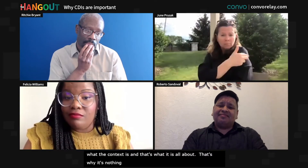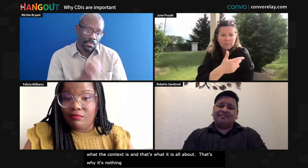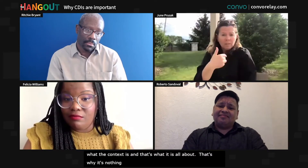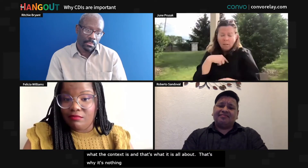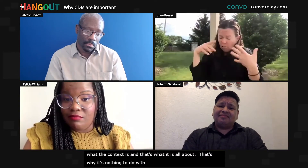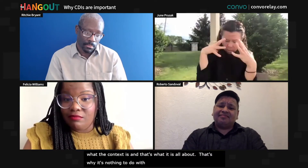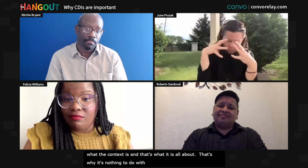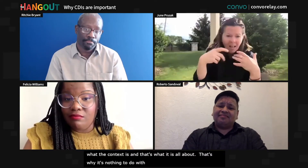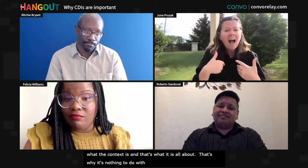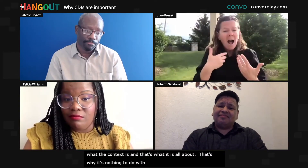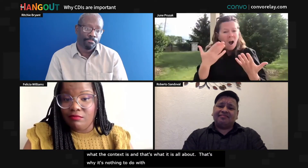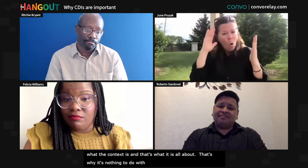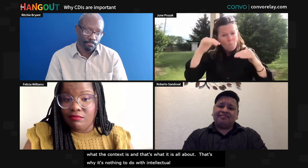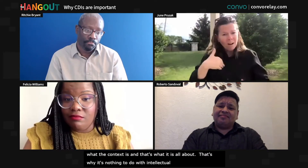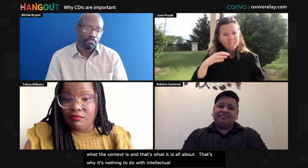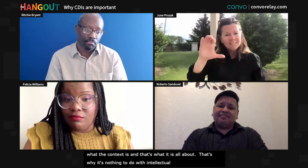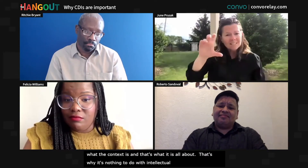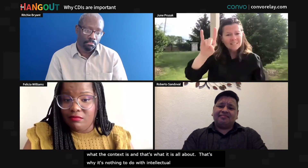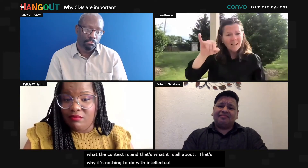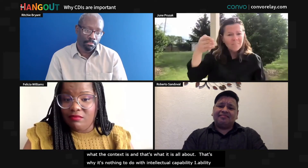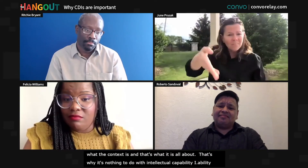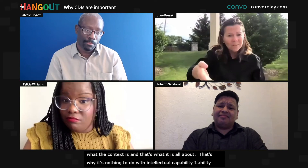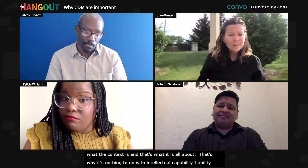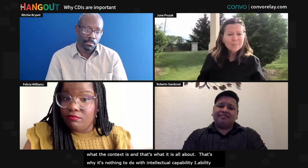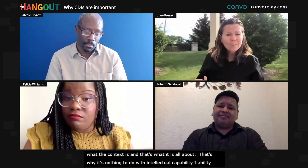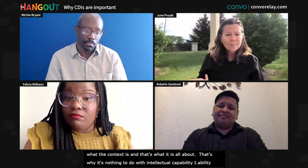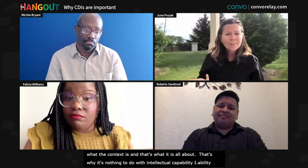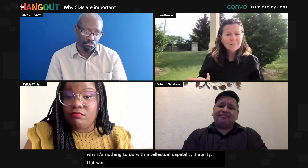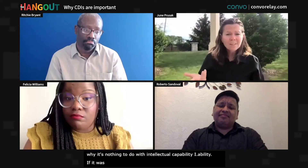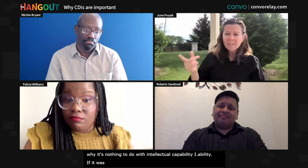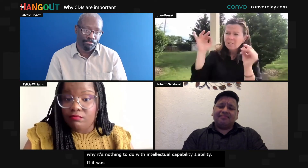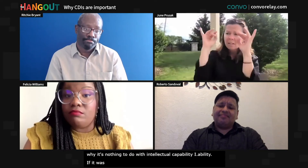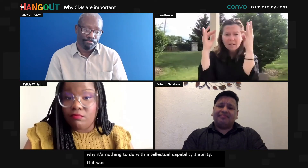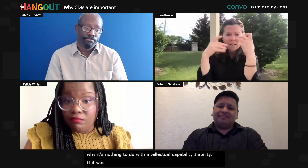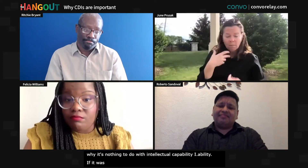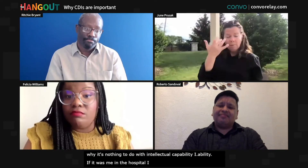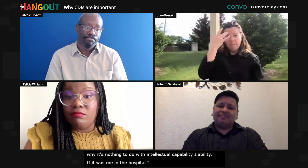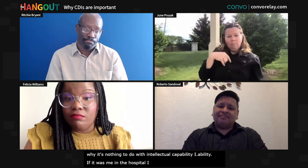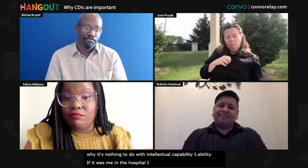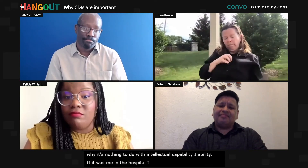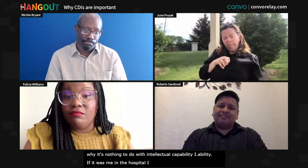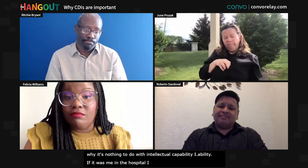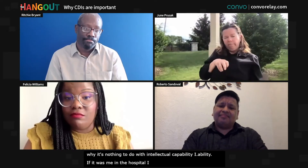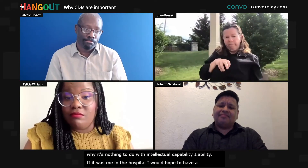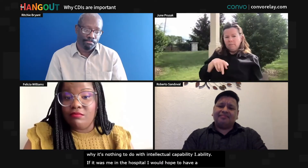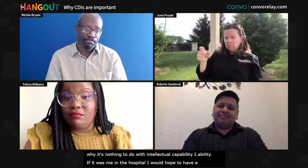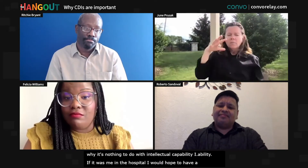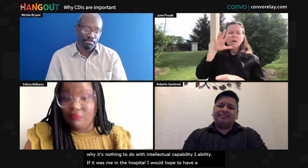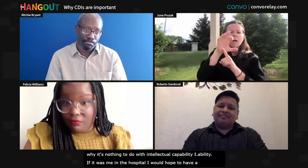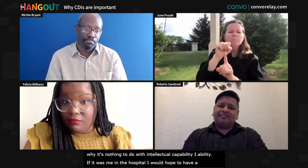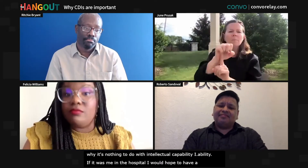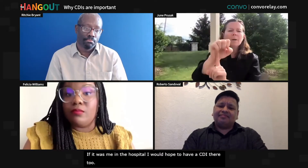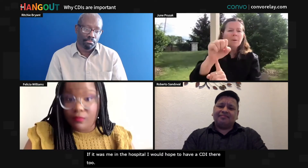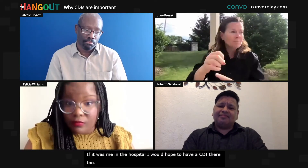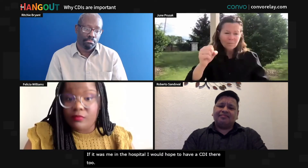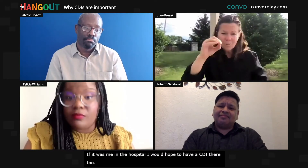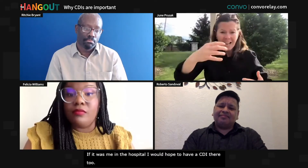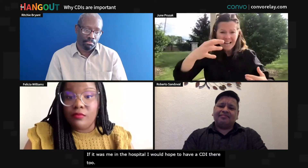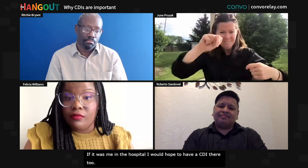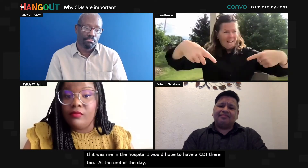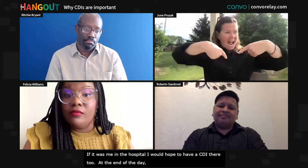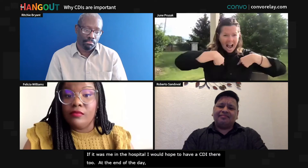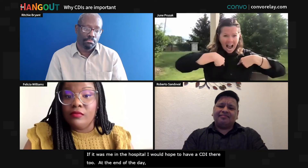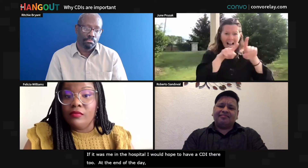capability. If it was me in the hospital, to be honest, I would hope to have a CDI there too. And at the end of the day, because I'm laid up and I need